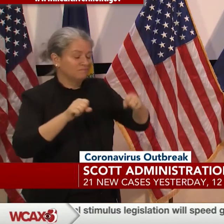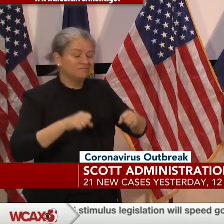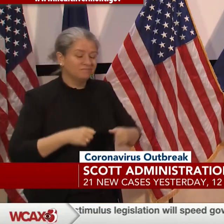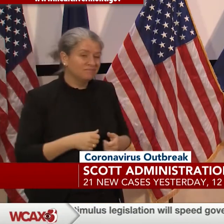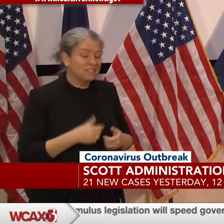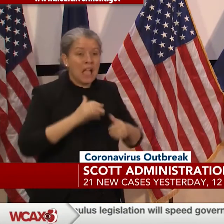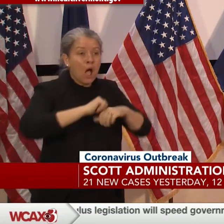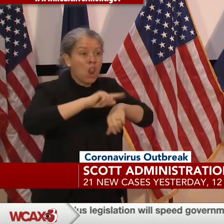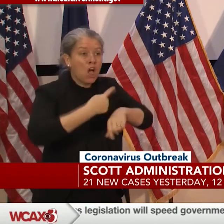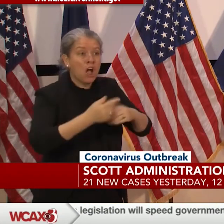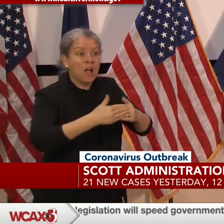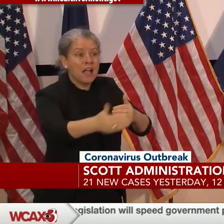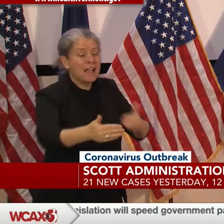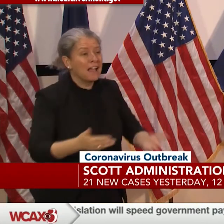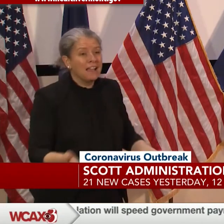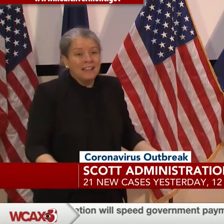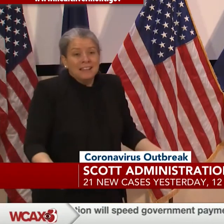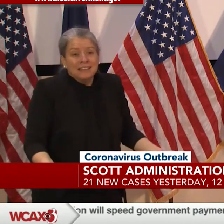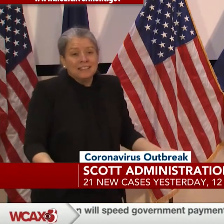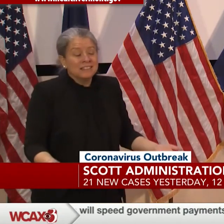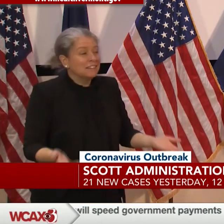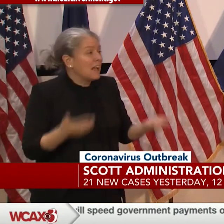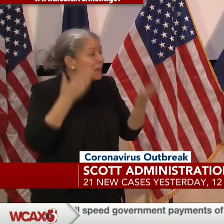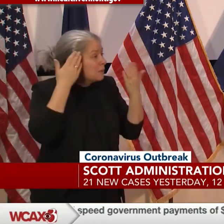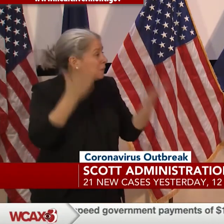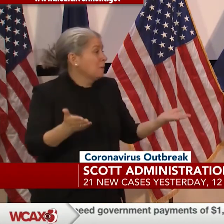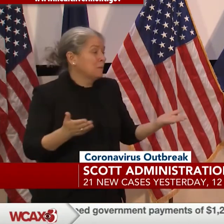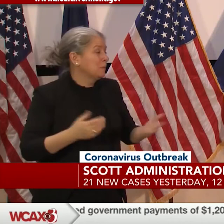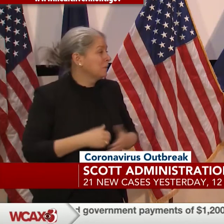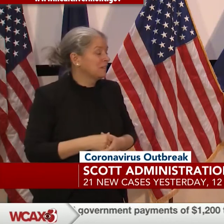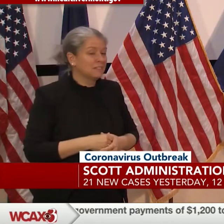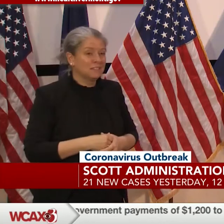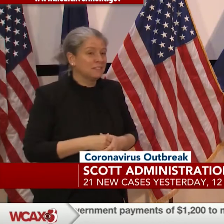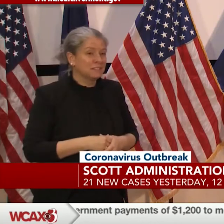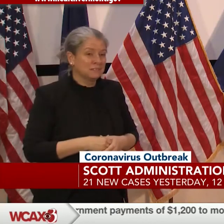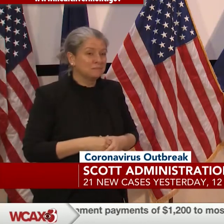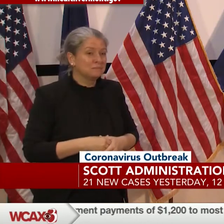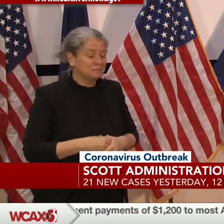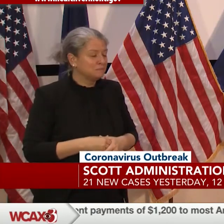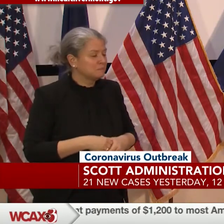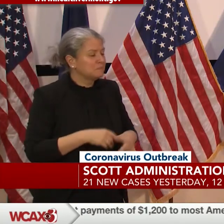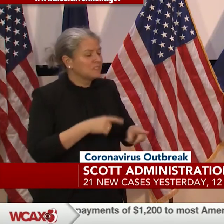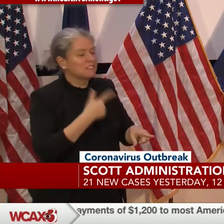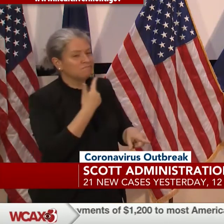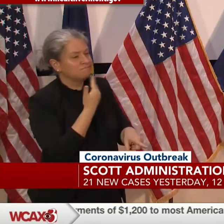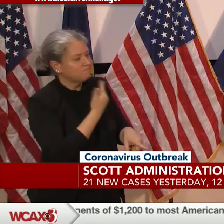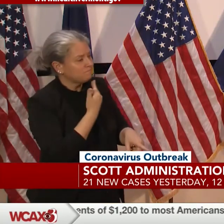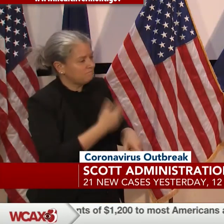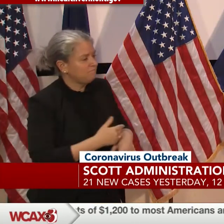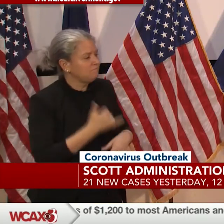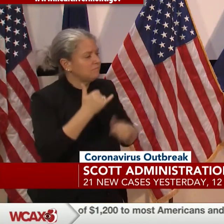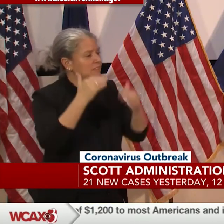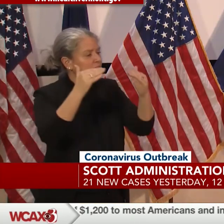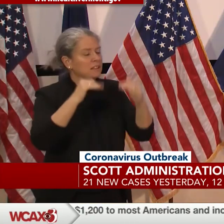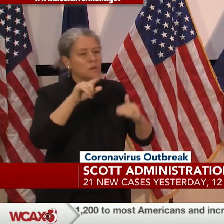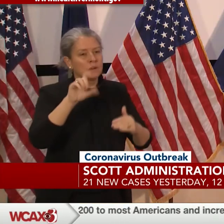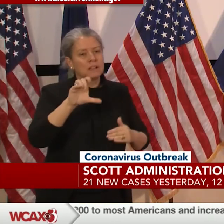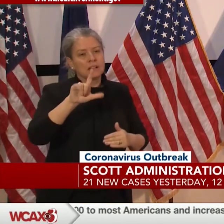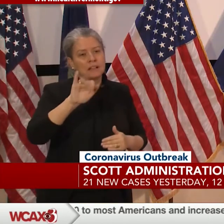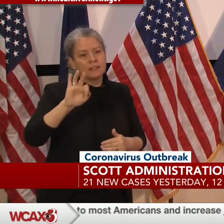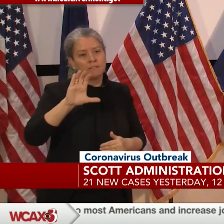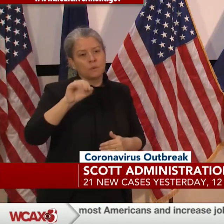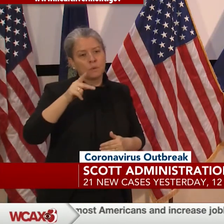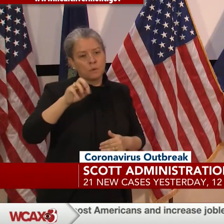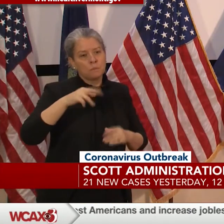But for how long, I'm not sure at this point. Thank you, sir. All right, Cliff Cooper, North